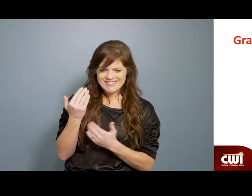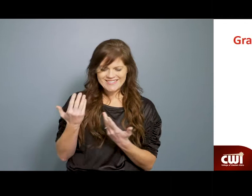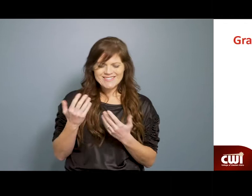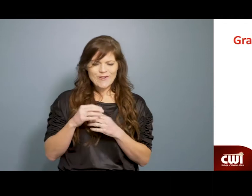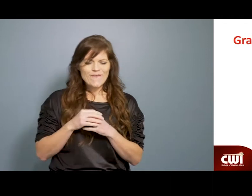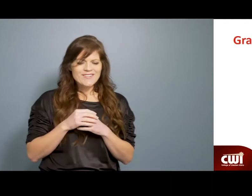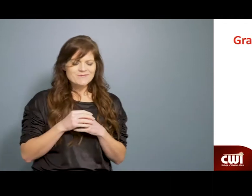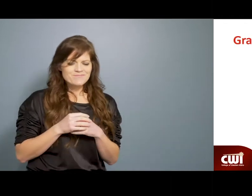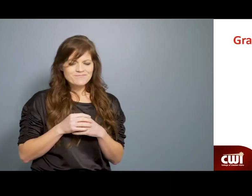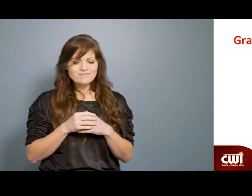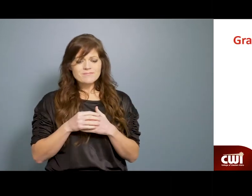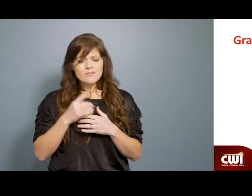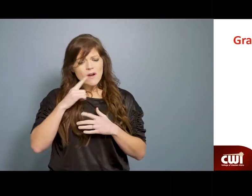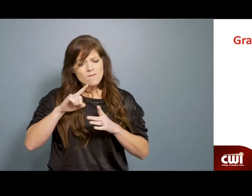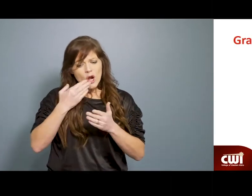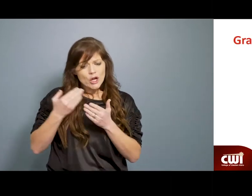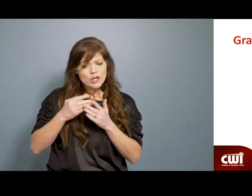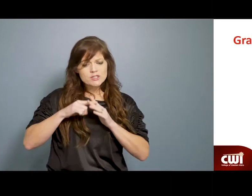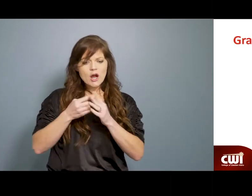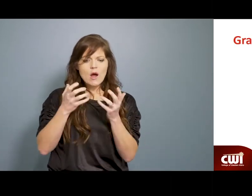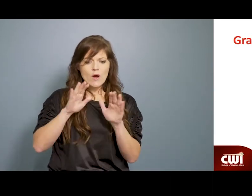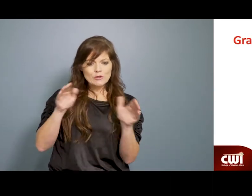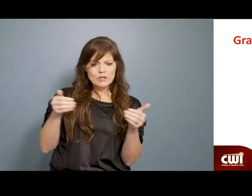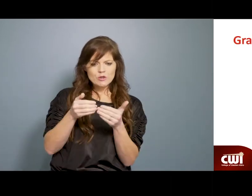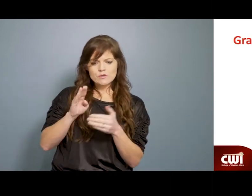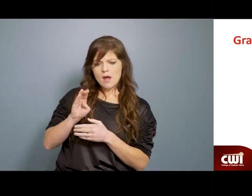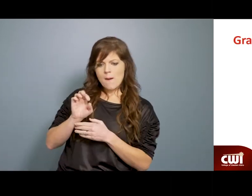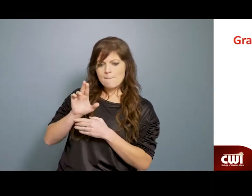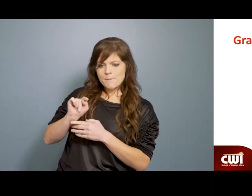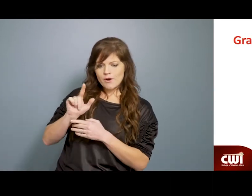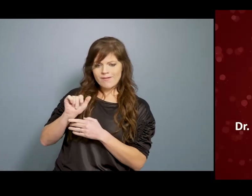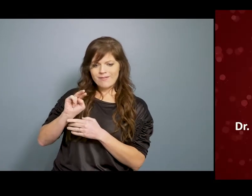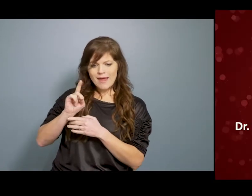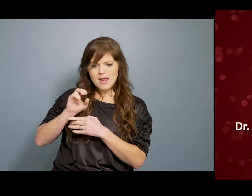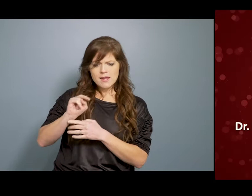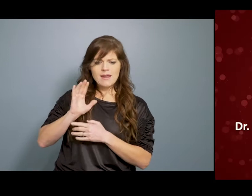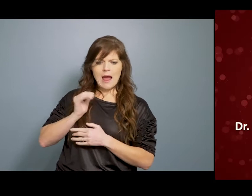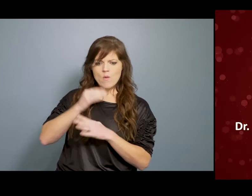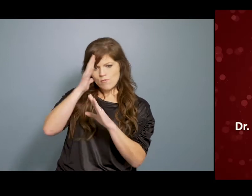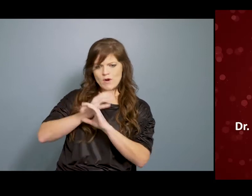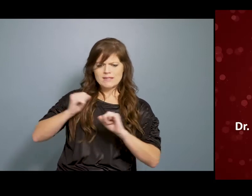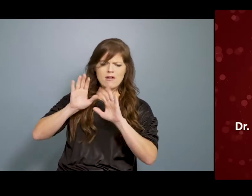of a good start, I want to introduce our good president, Dr. Burke Glandon, who will kick us off this morning. Bert.